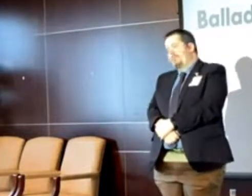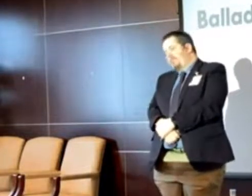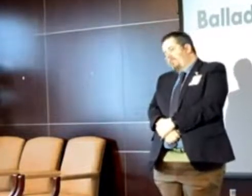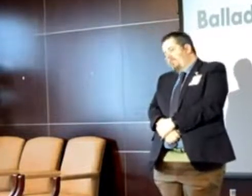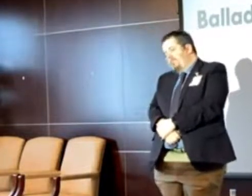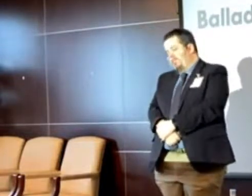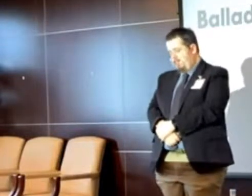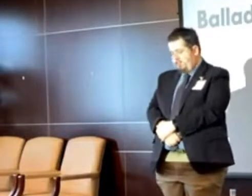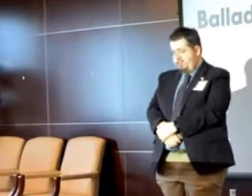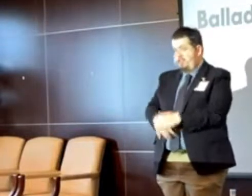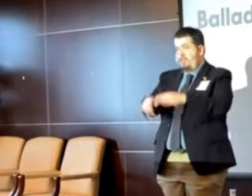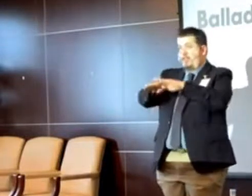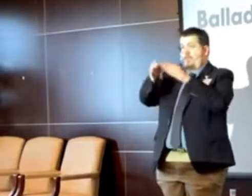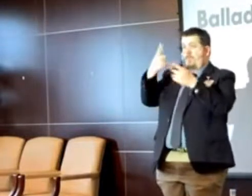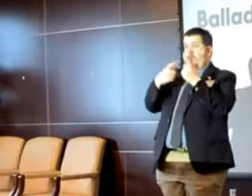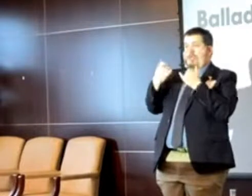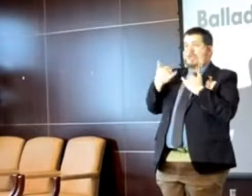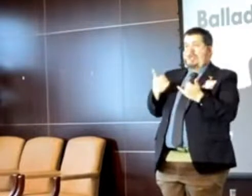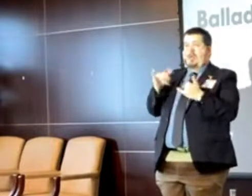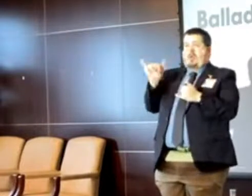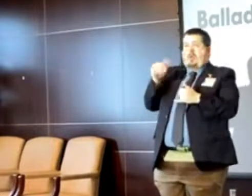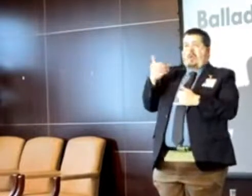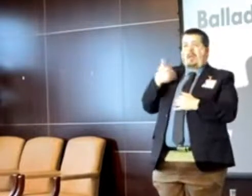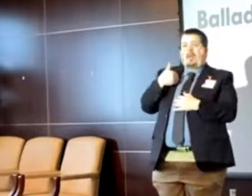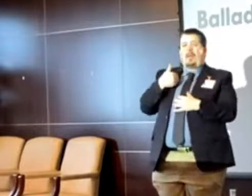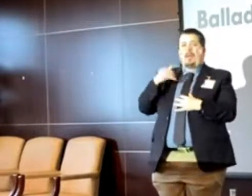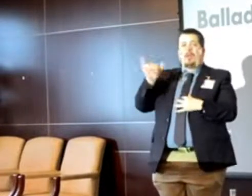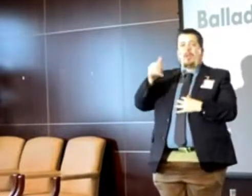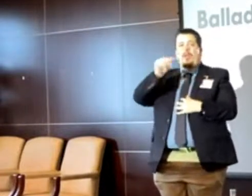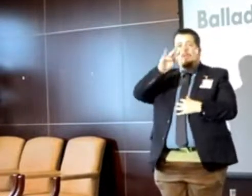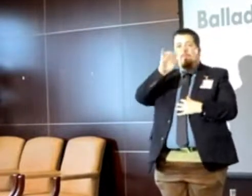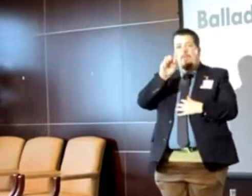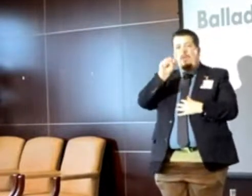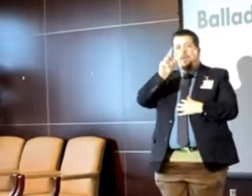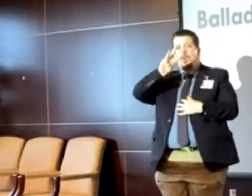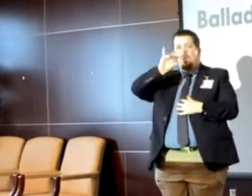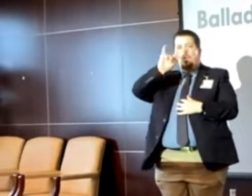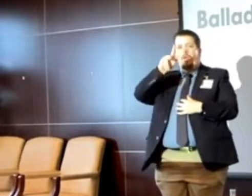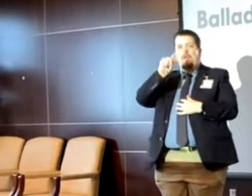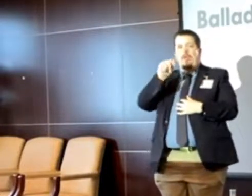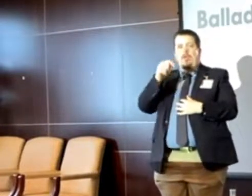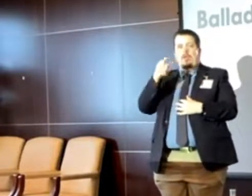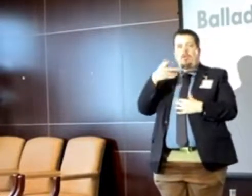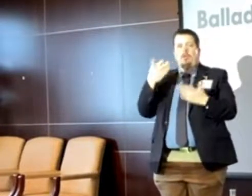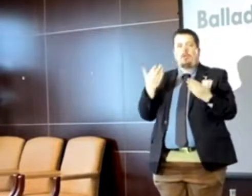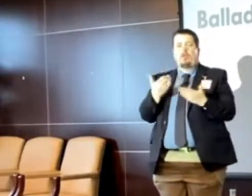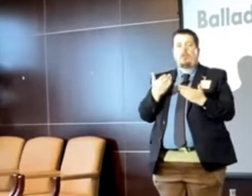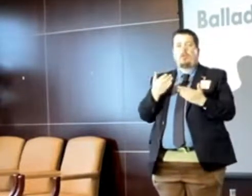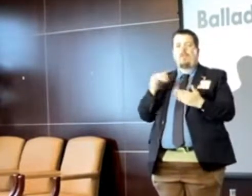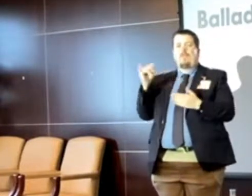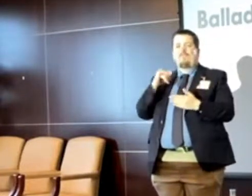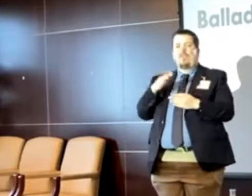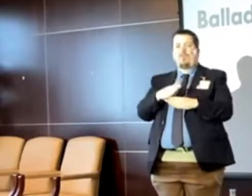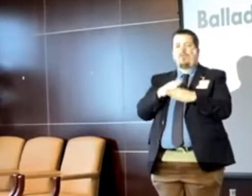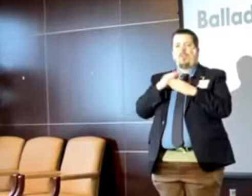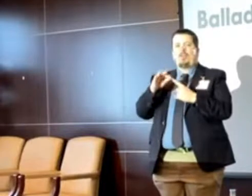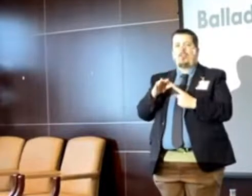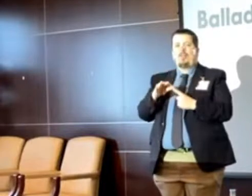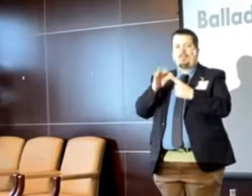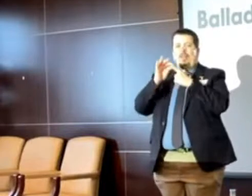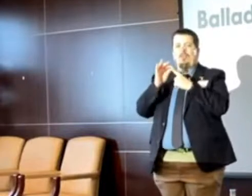Lisa, thank you. We'll open it up for questions at this time. We also have Jamie Swift with us, our resident infection prevention